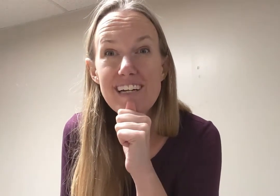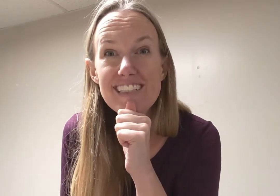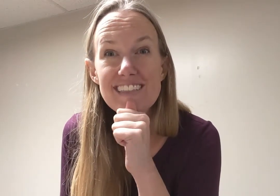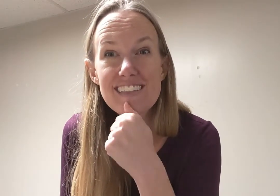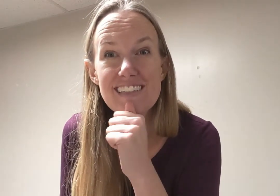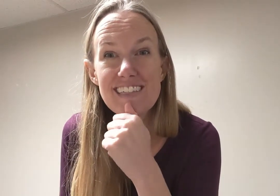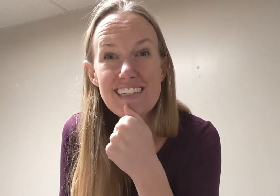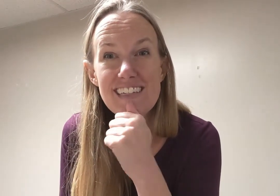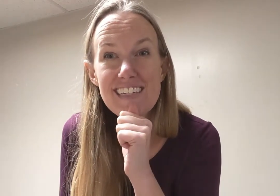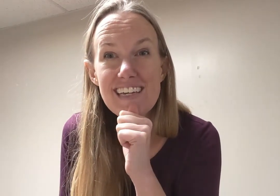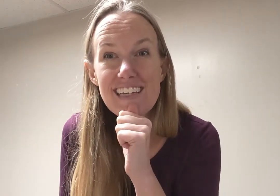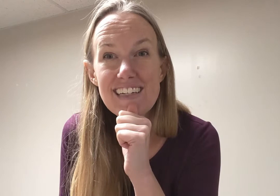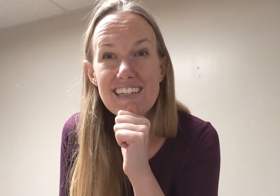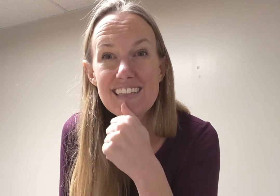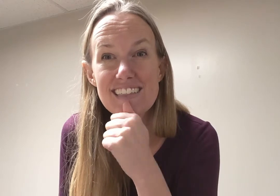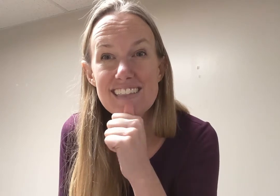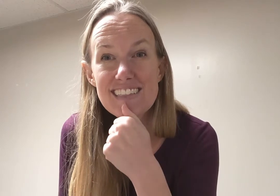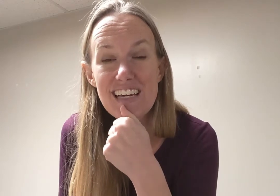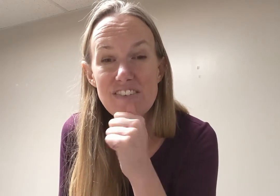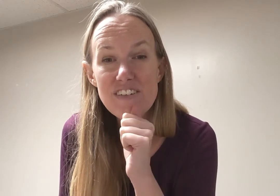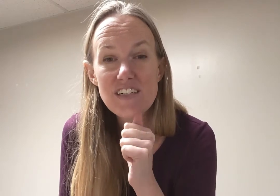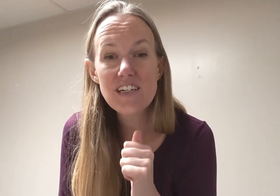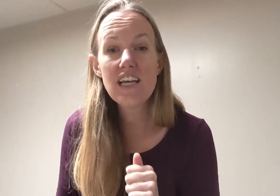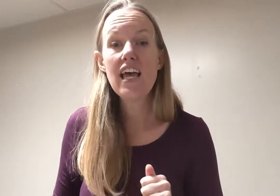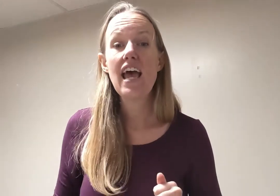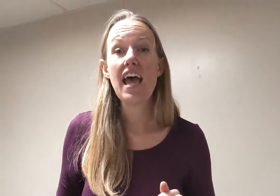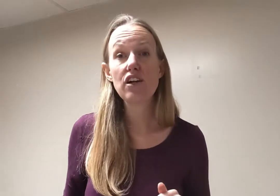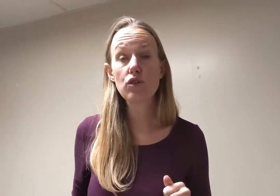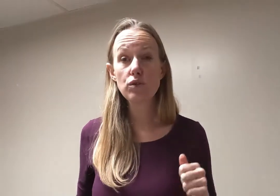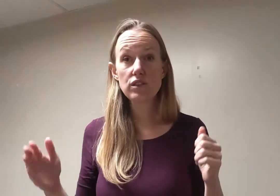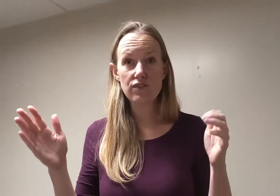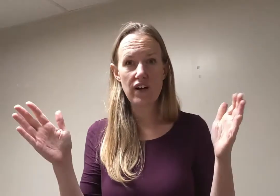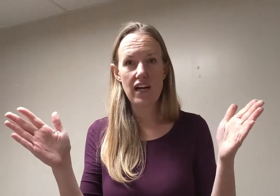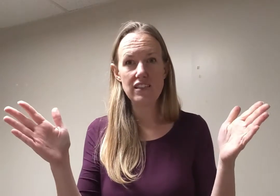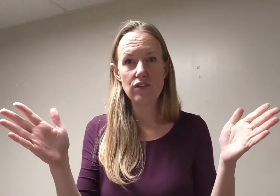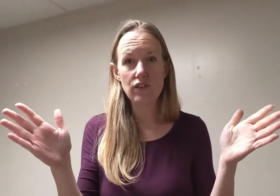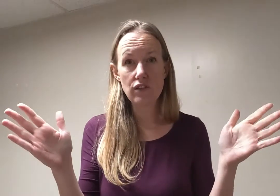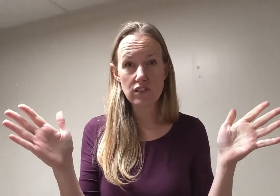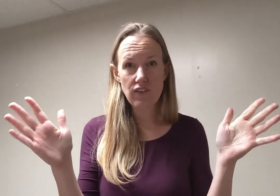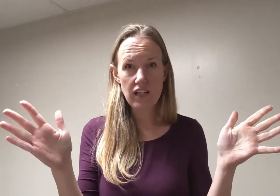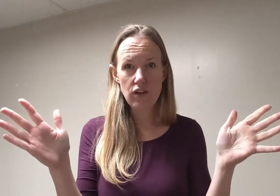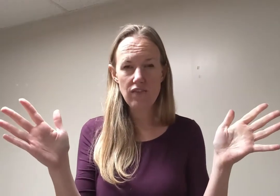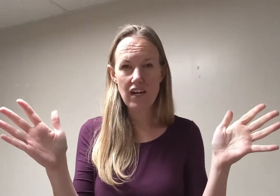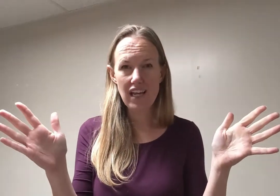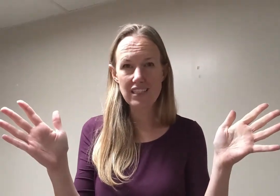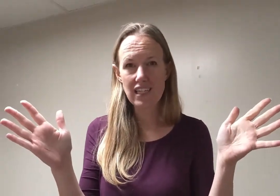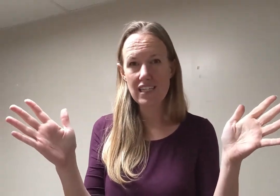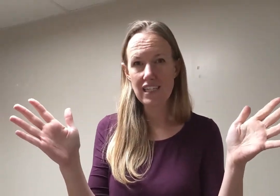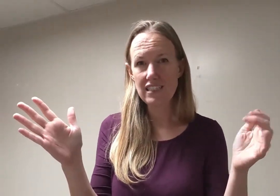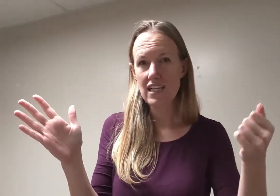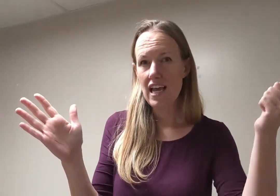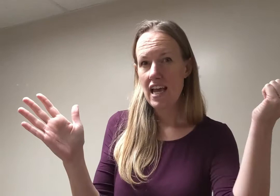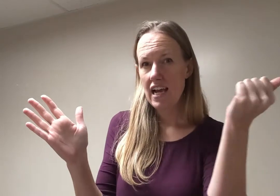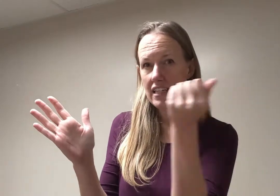twice. Okay, suffered and crucified. So for crucified, you have your hands like this, and